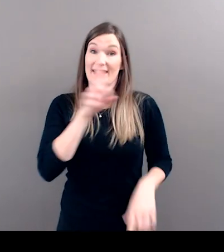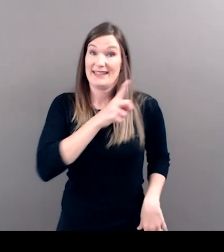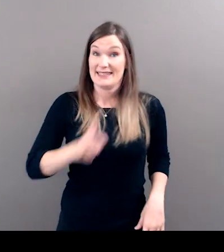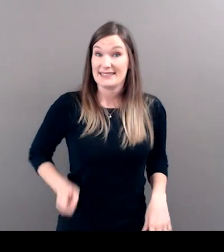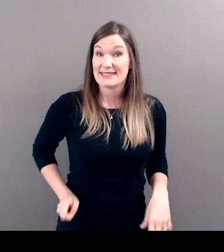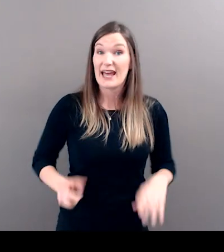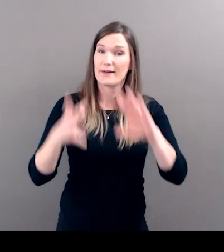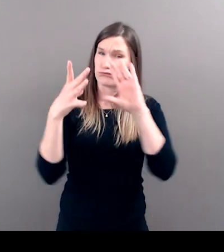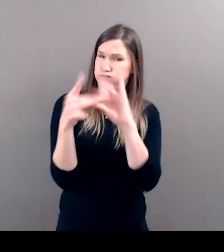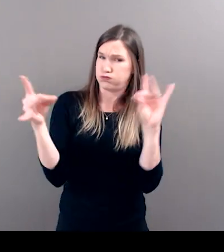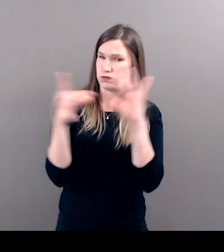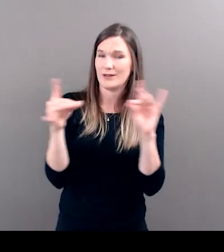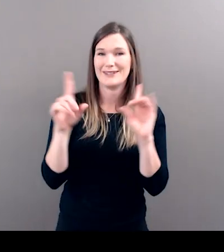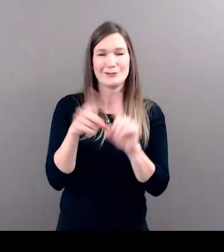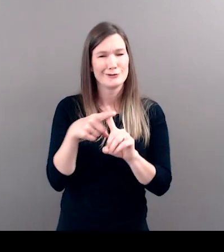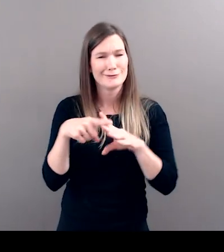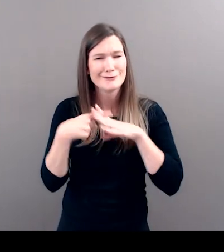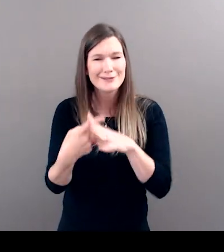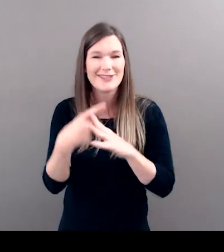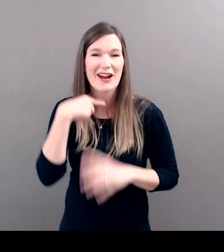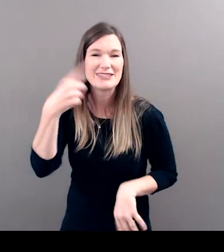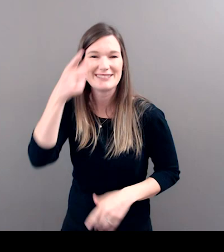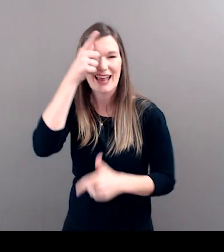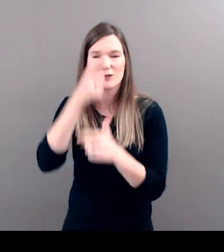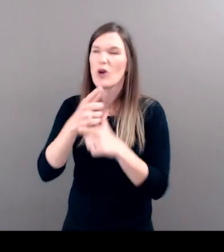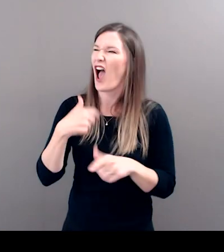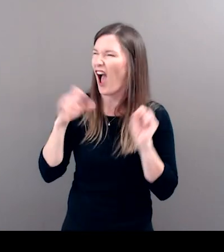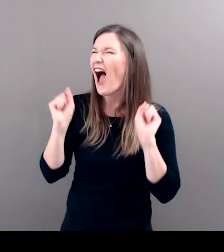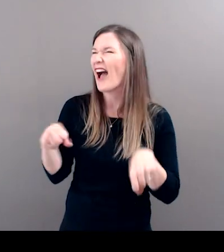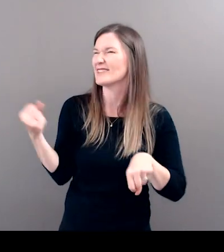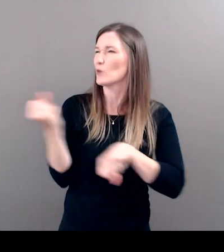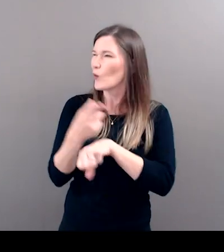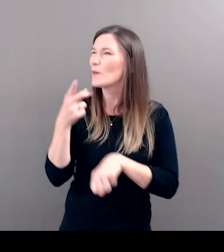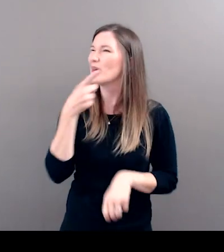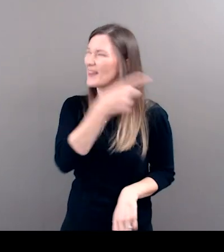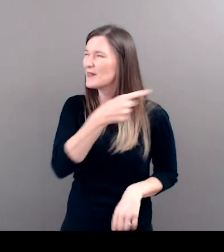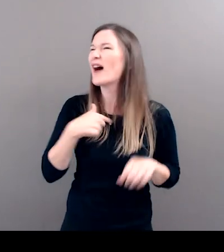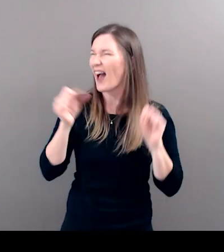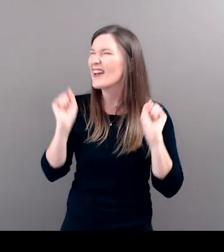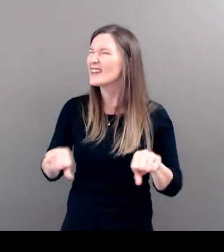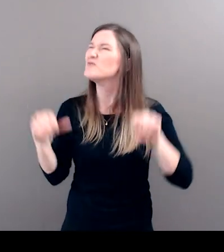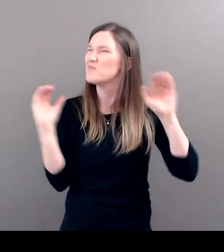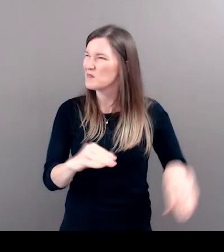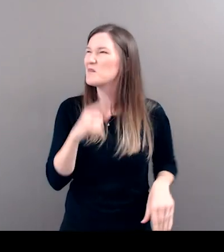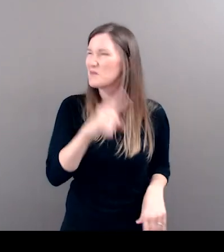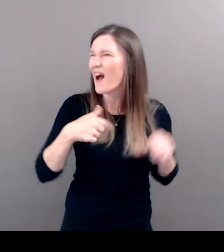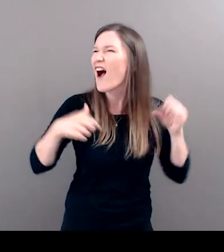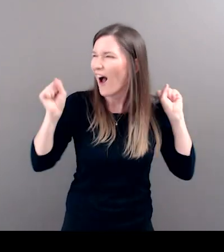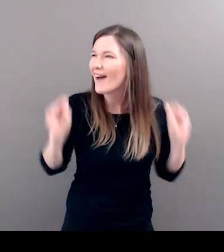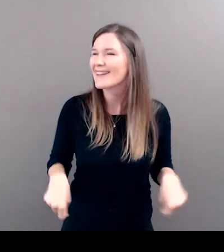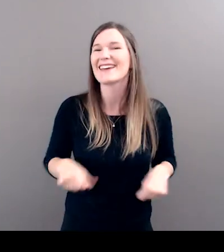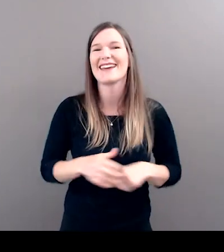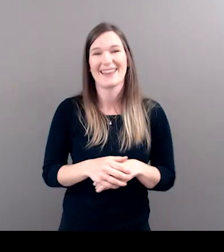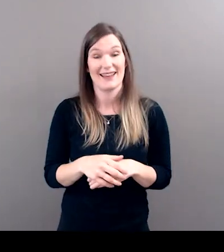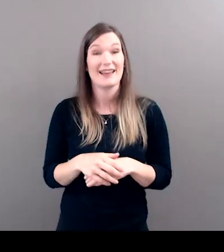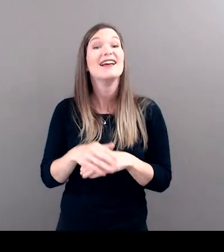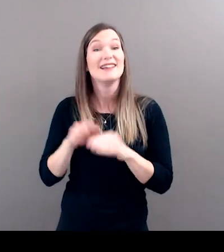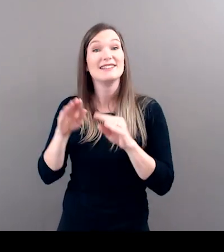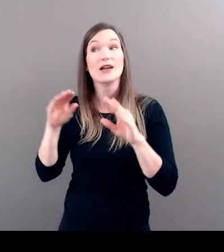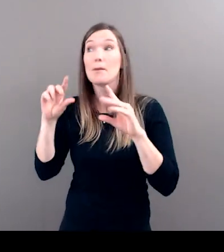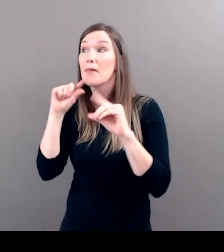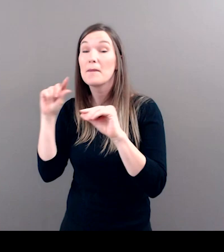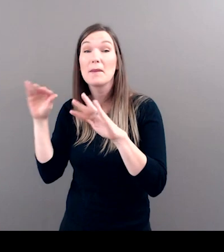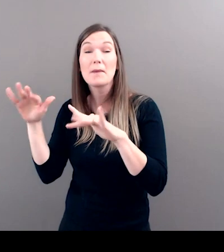his brothers, yo, I can whoop him, I can whoop him, I can whoop him, I can whoop him. And word got out to the king,